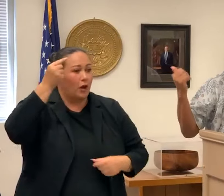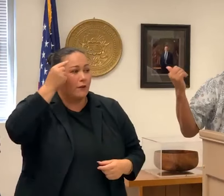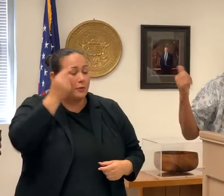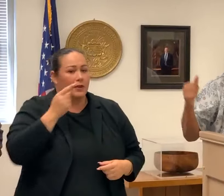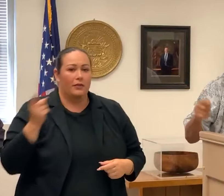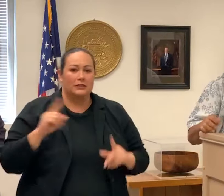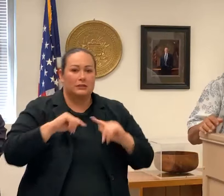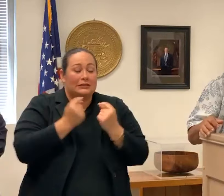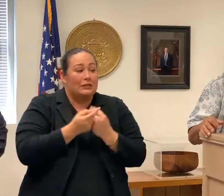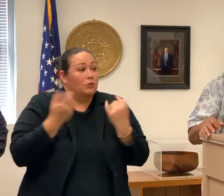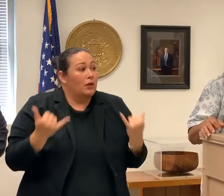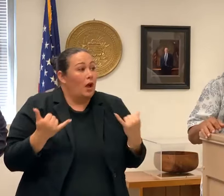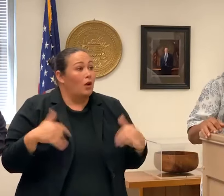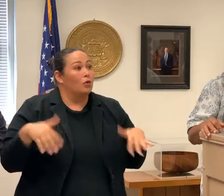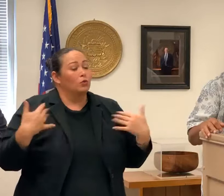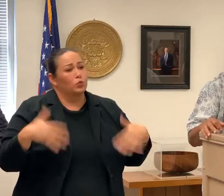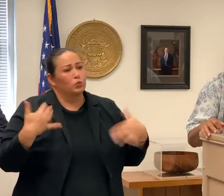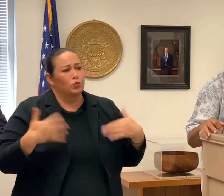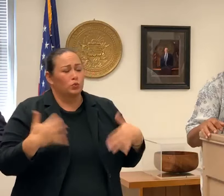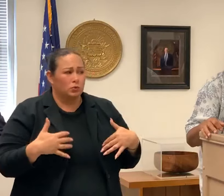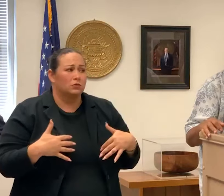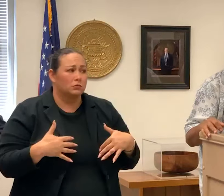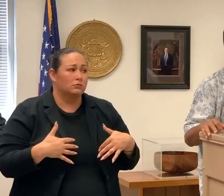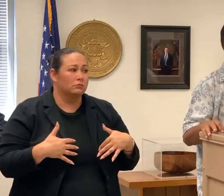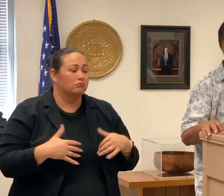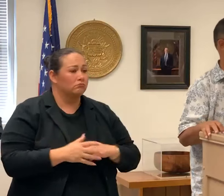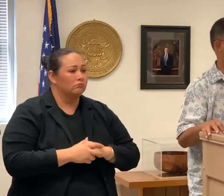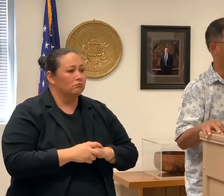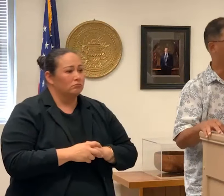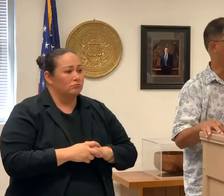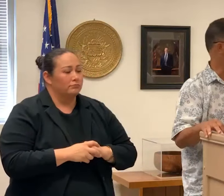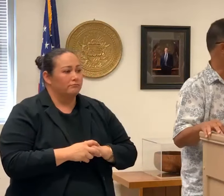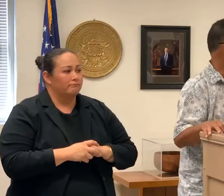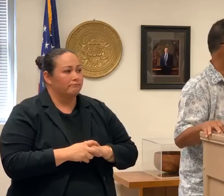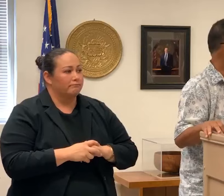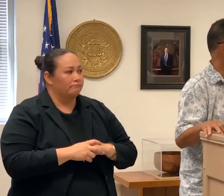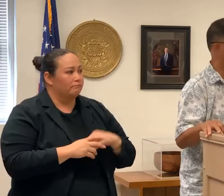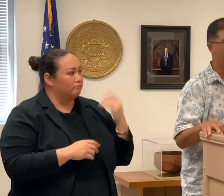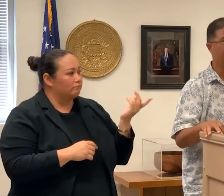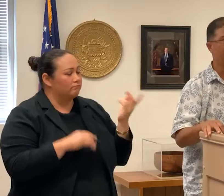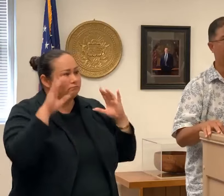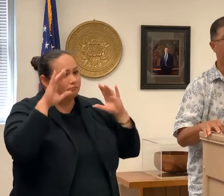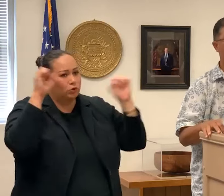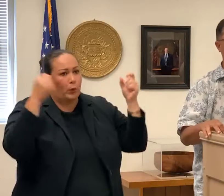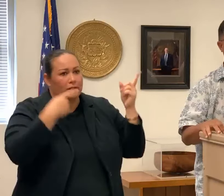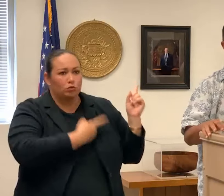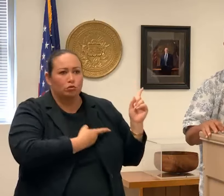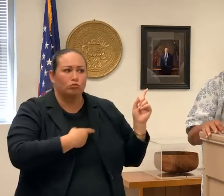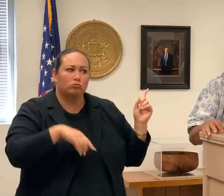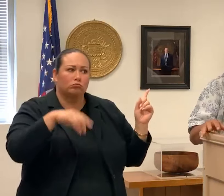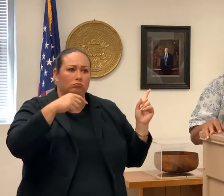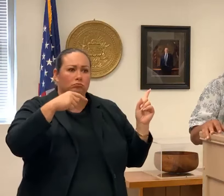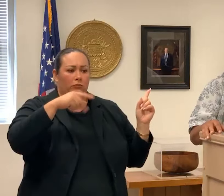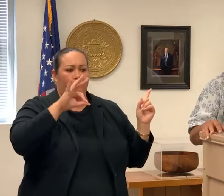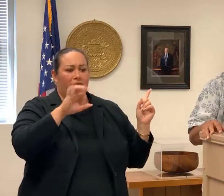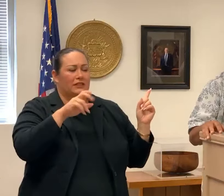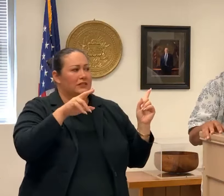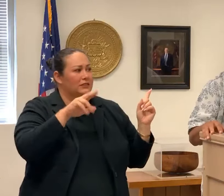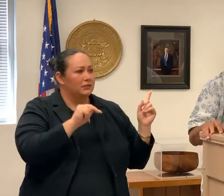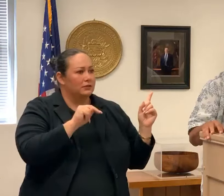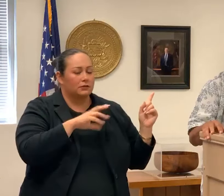that has been working under the direction of Governor Green and Director Fenton has been incredible. I can tell you